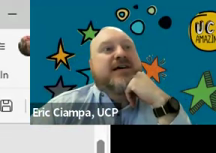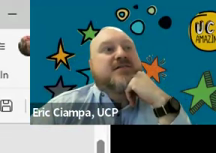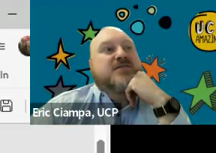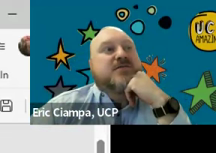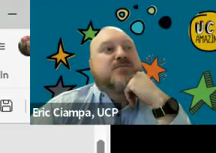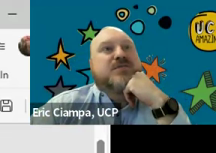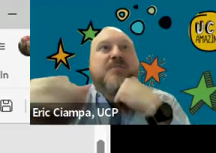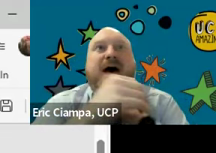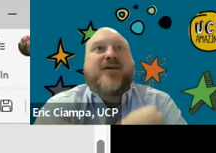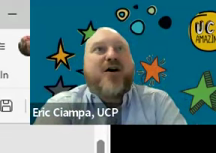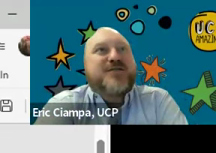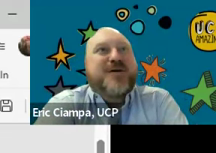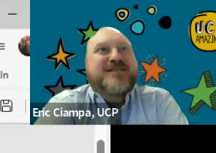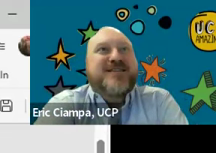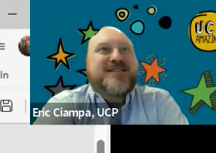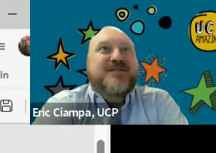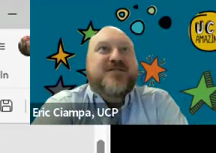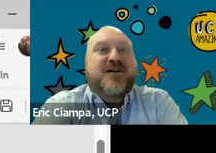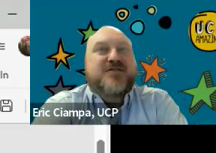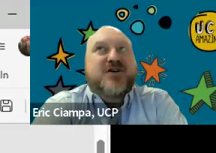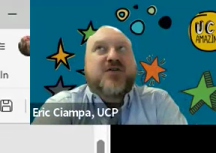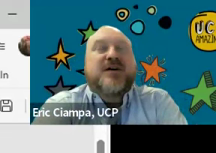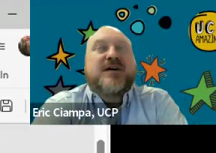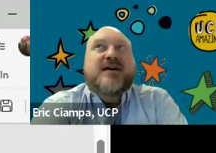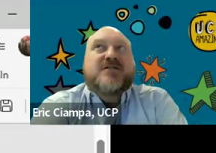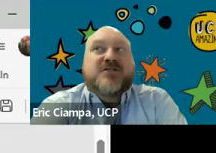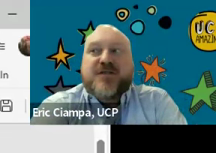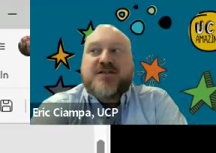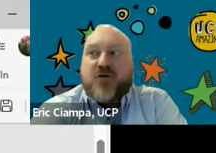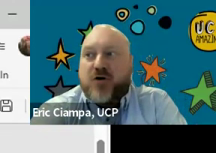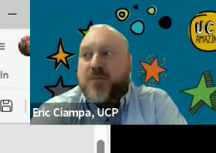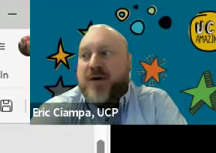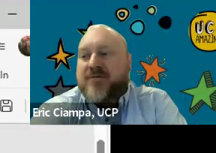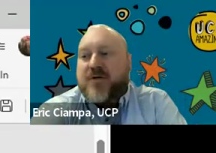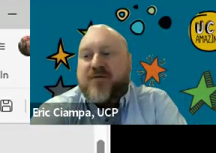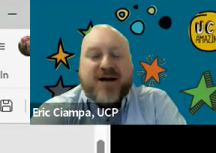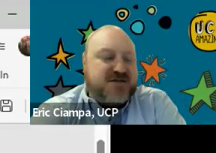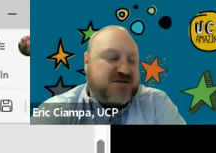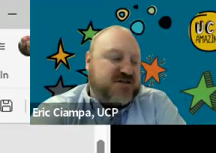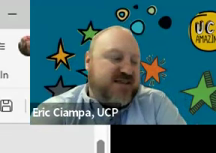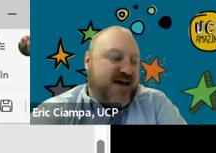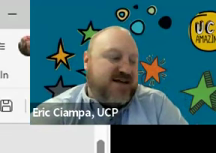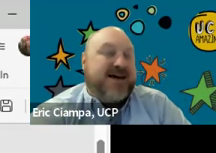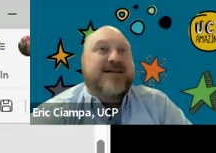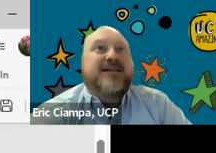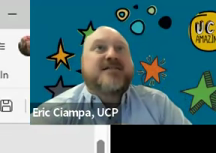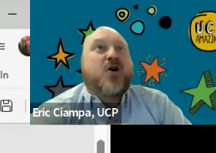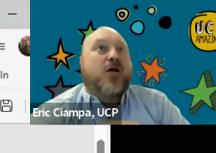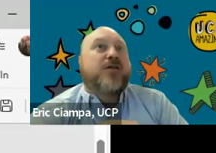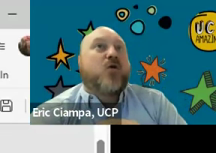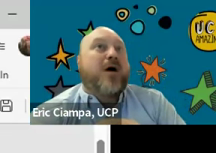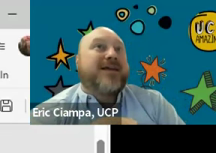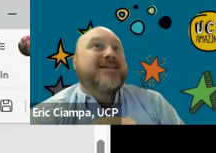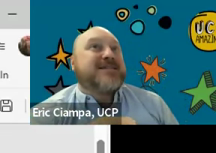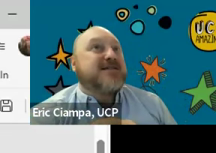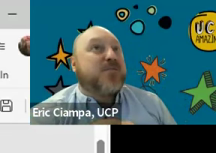and could lead it to some bad consequences in this fiscal year. So just for this group and for providers, as you're seeing that, technically it's